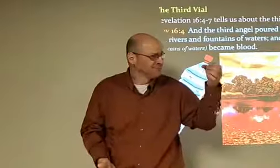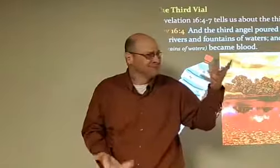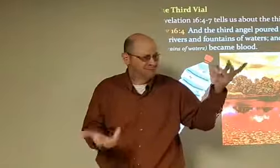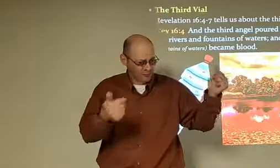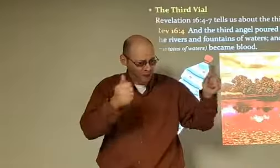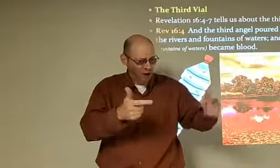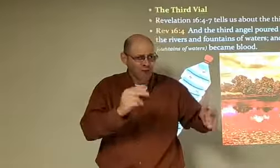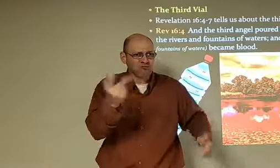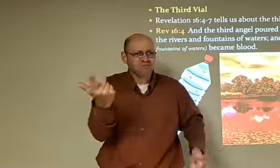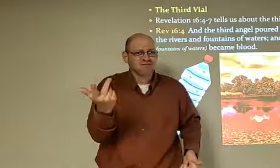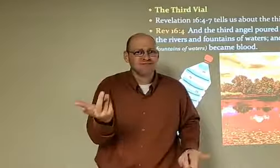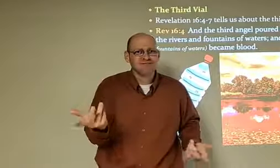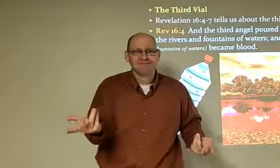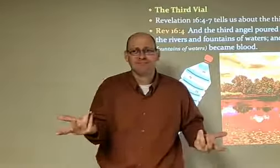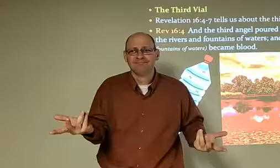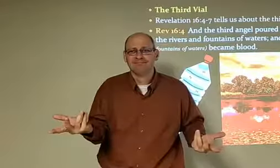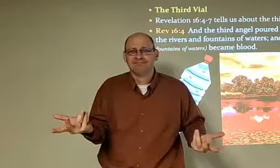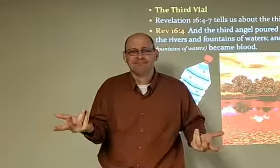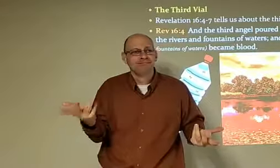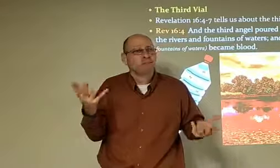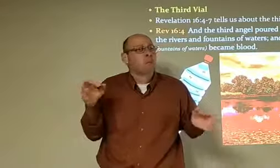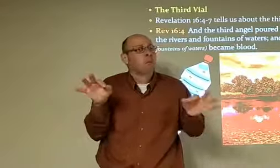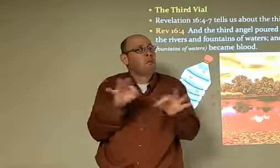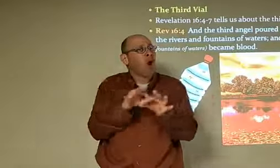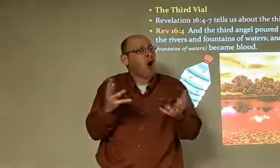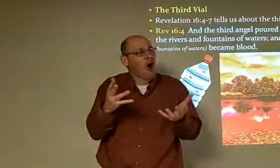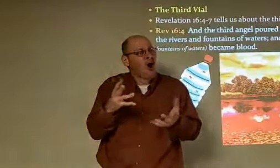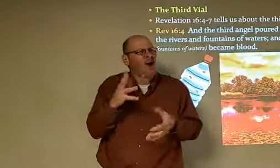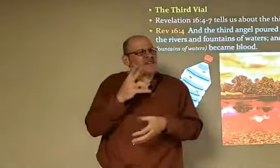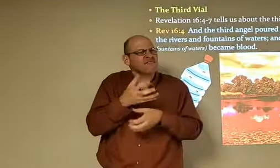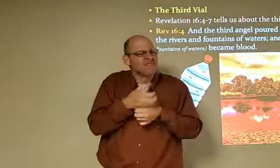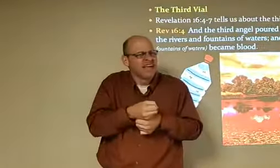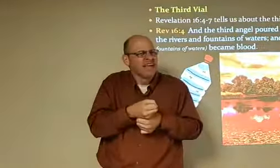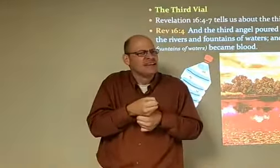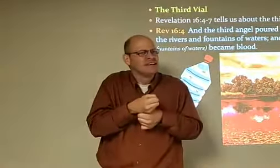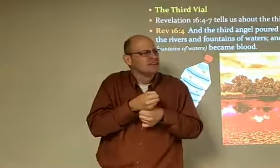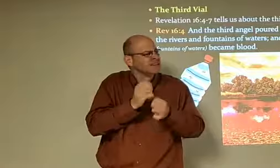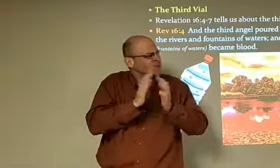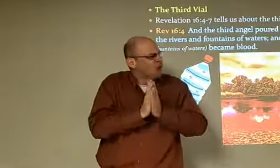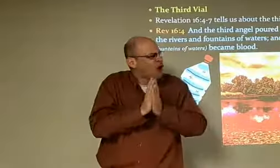good. They'll be thirsty. They'll be crying out.